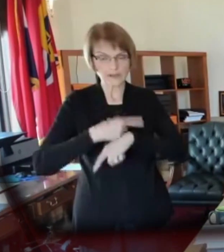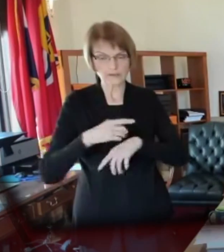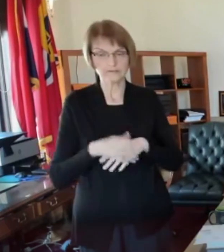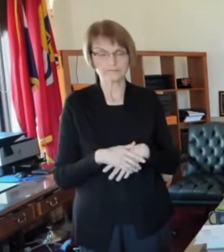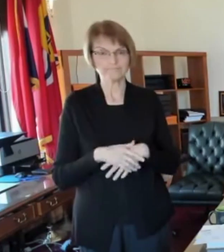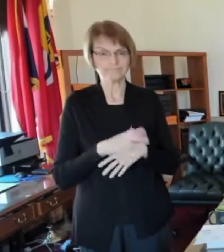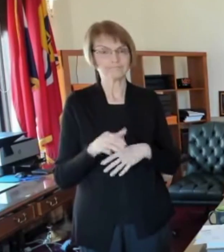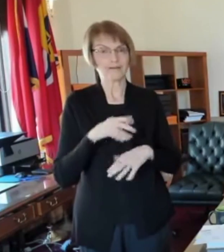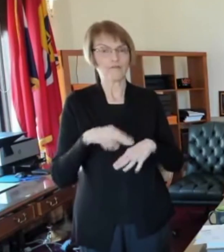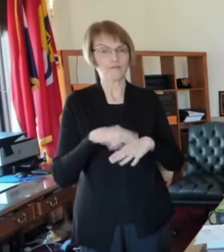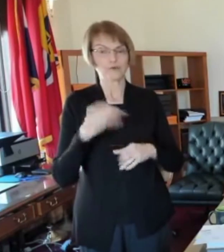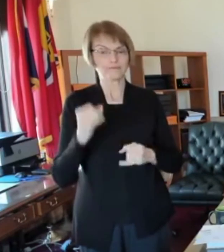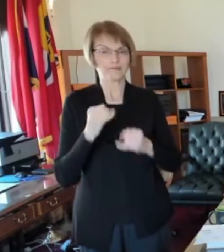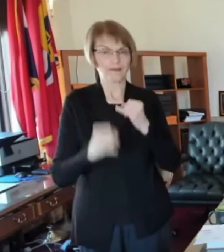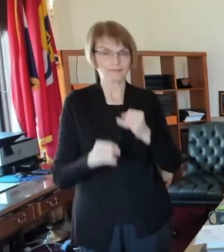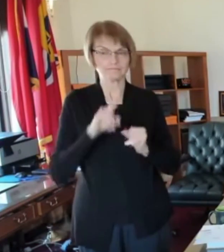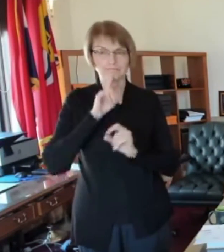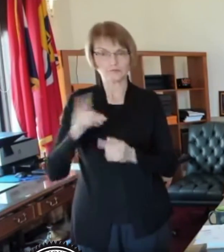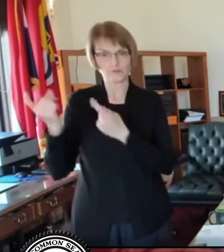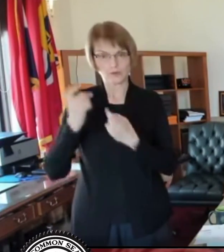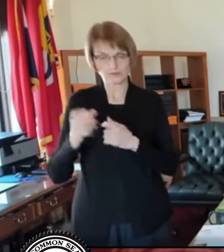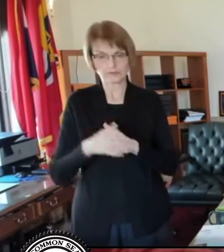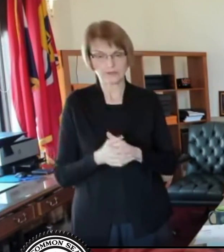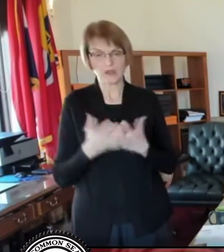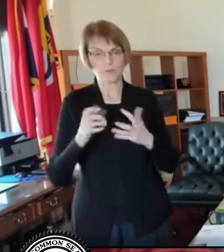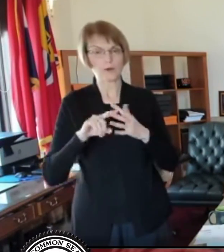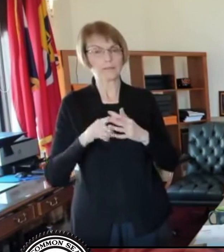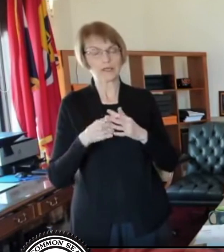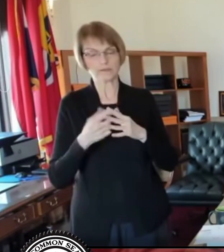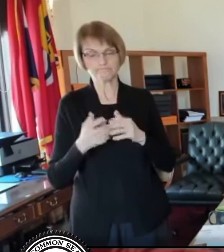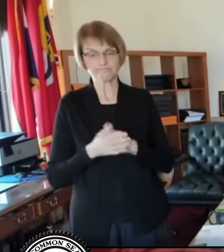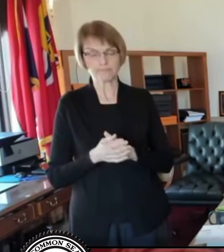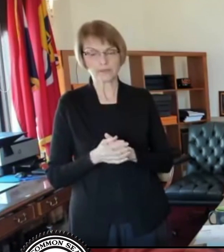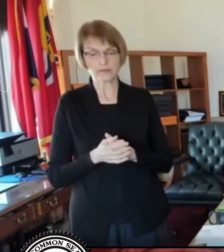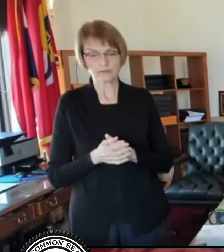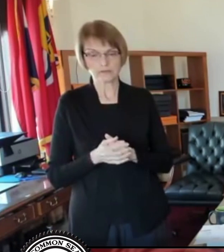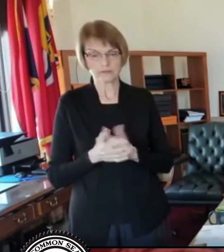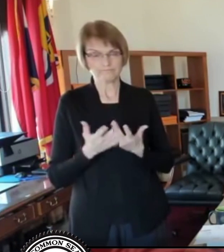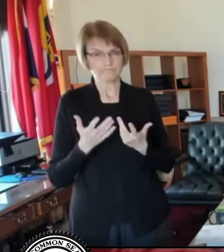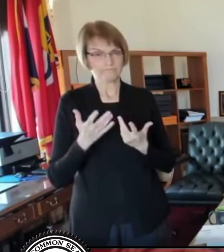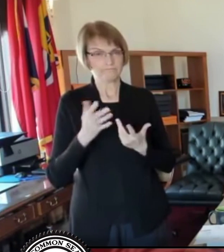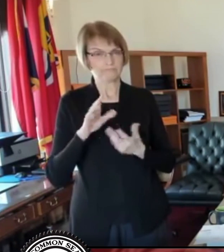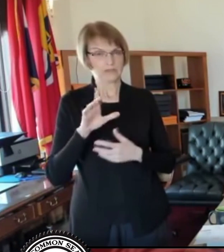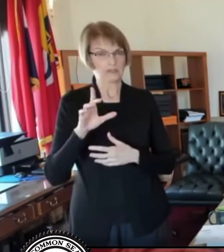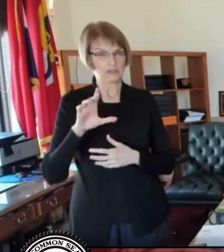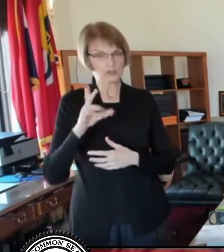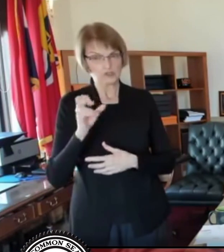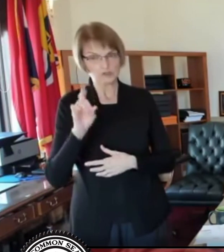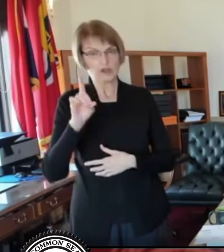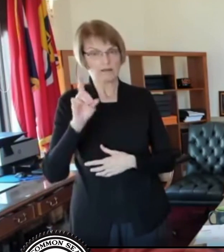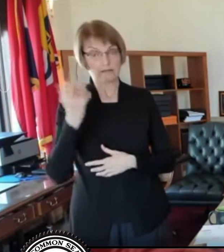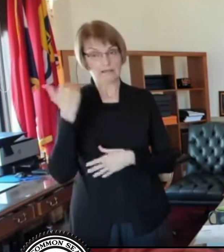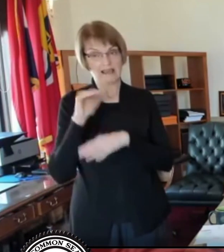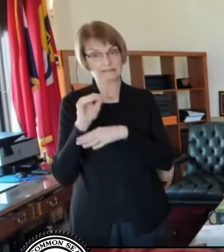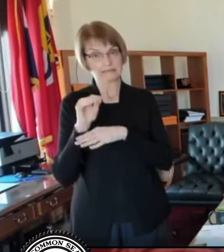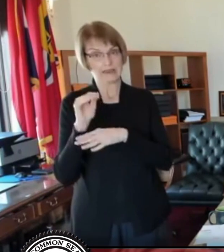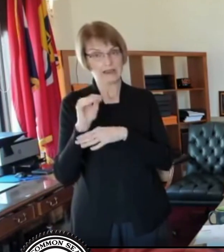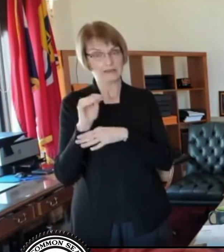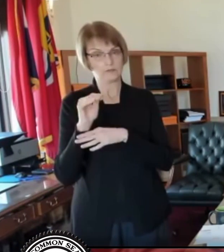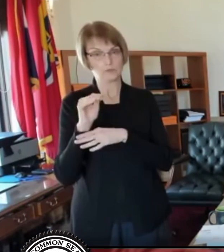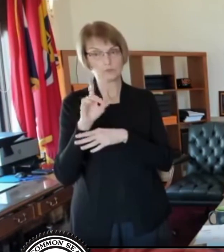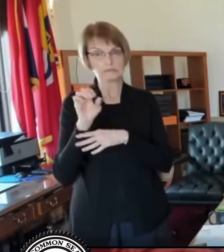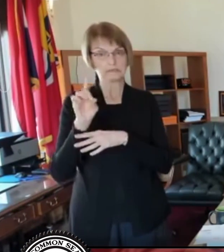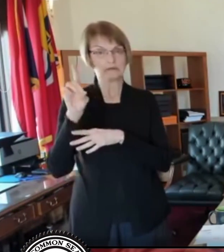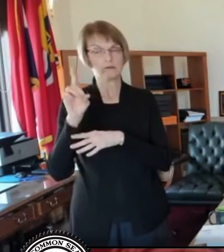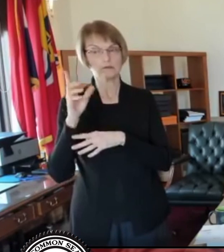then, of course, we'll take your questions. I do want to begin by just saying that there was a child that was killed last night in a shooting